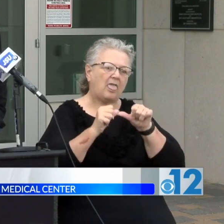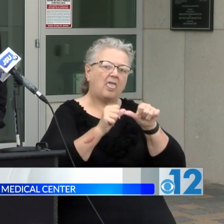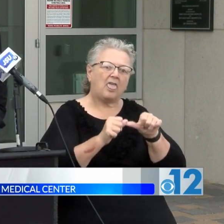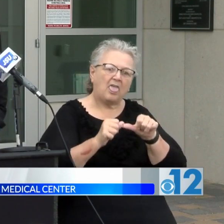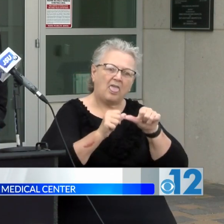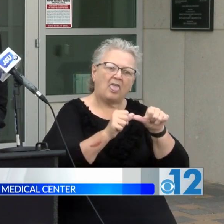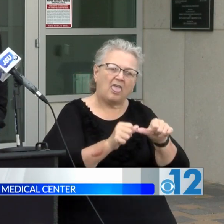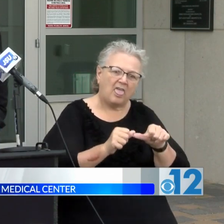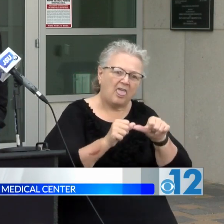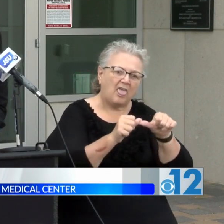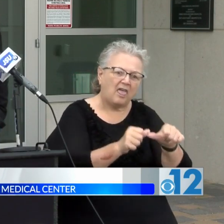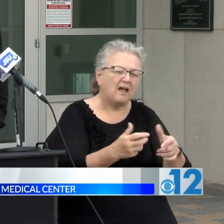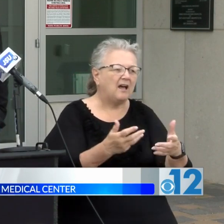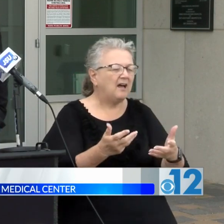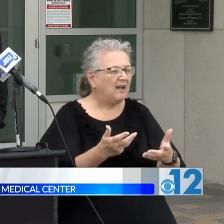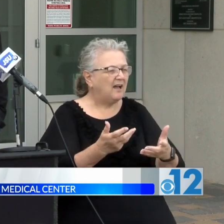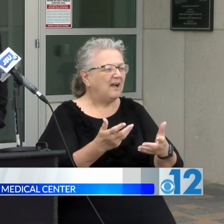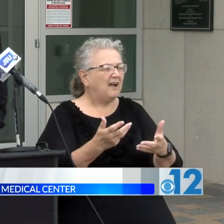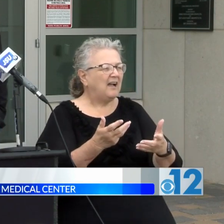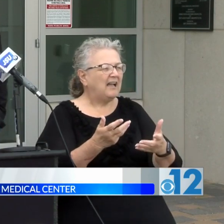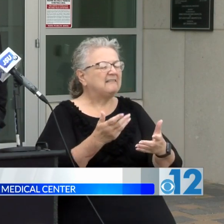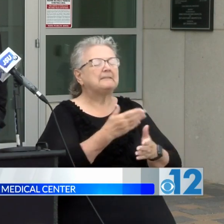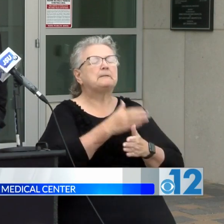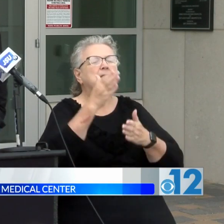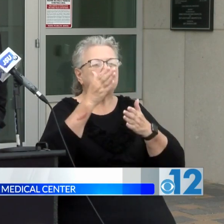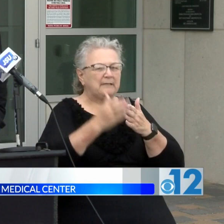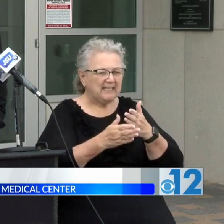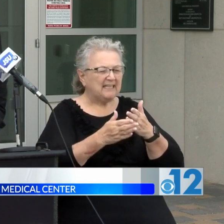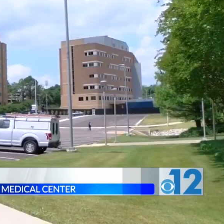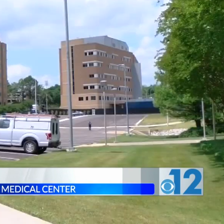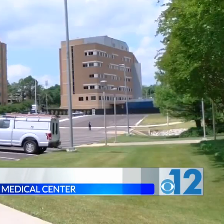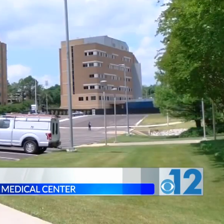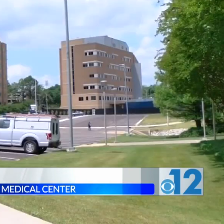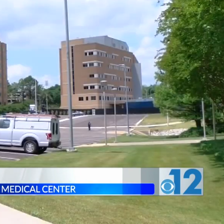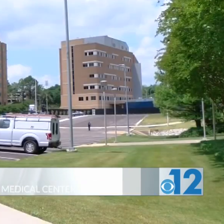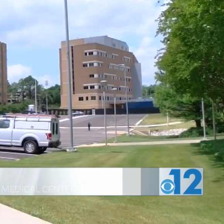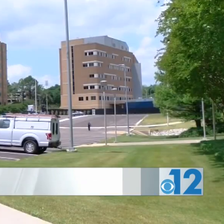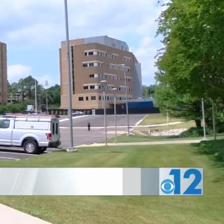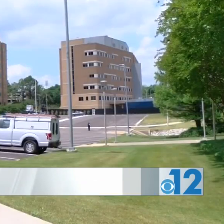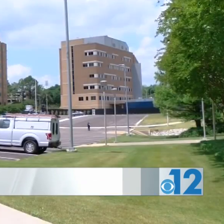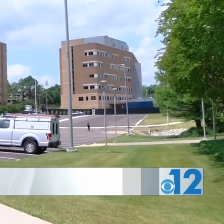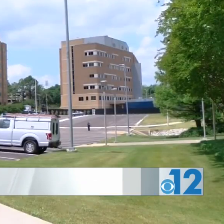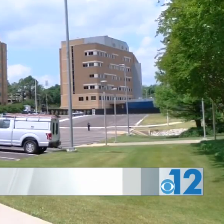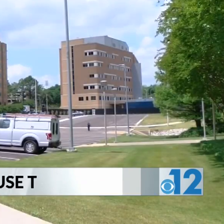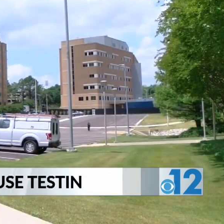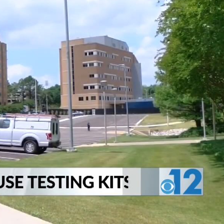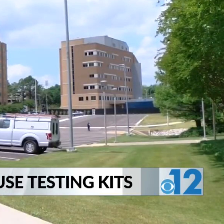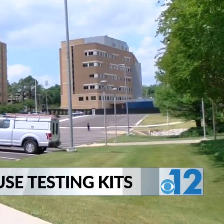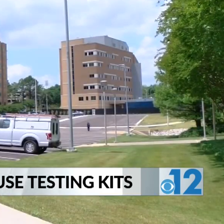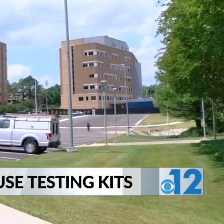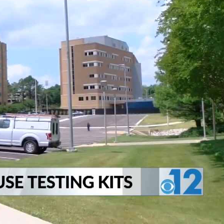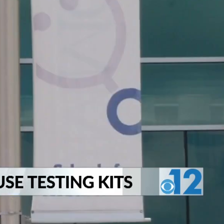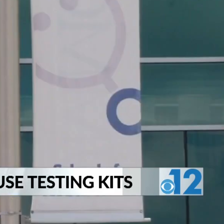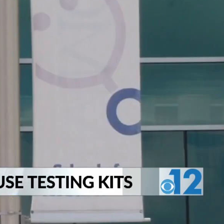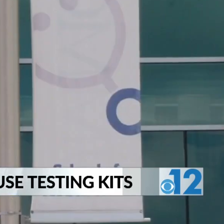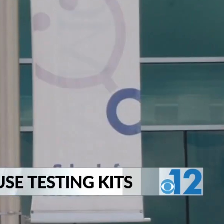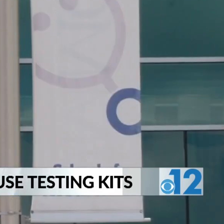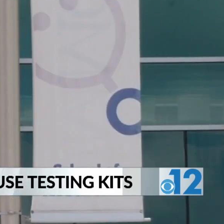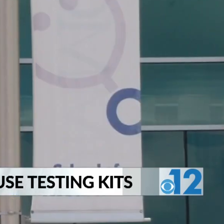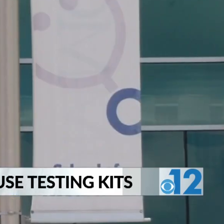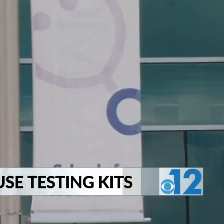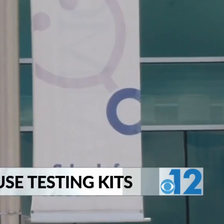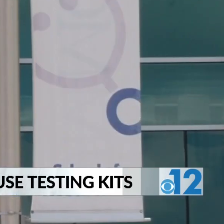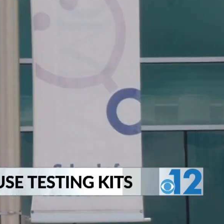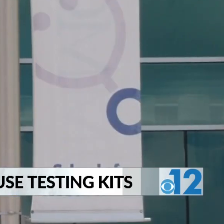TESTING. WELL, HAVE COMPLETED THAT CHALLENGE. WHAT SHOULD HAVE TAKEN FOUR MONTHS ONLY TOOK UNIVERSITY OF MISSISSIPPI